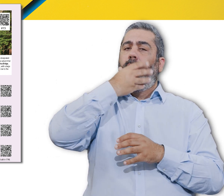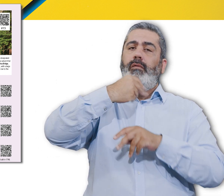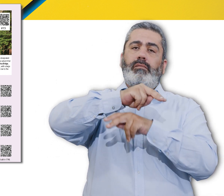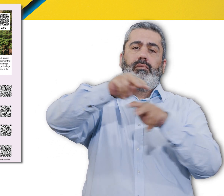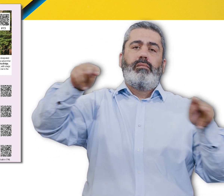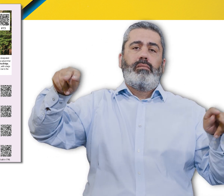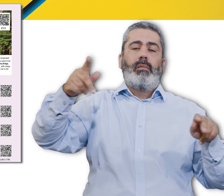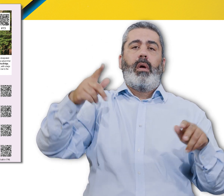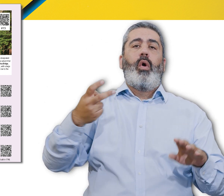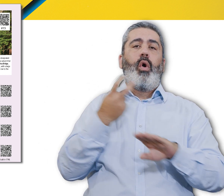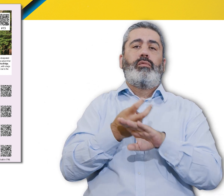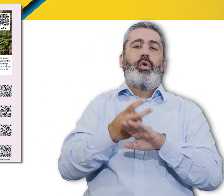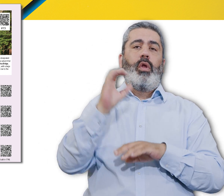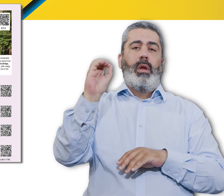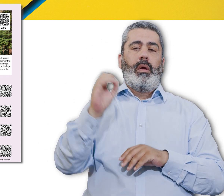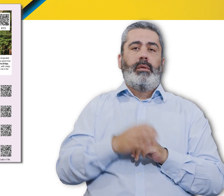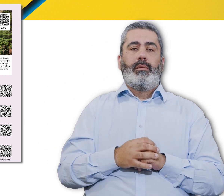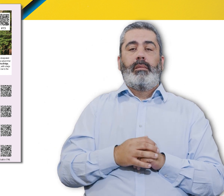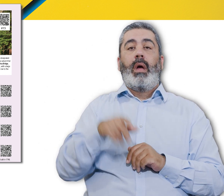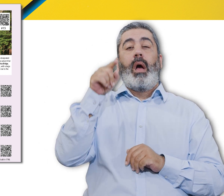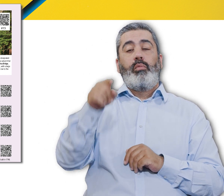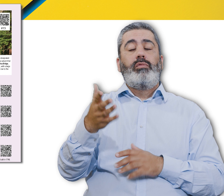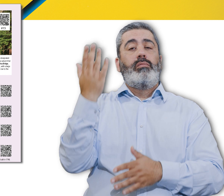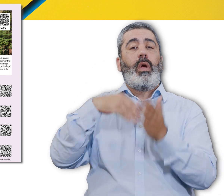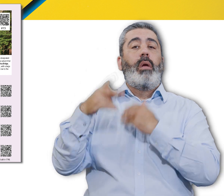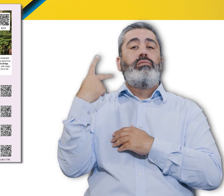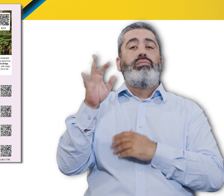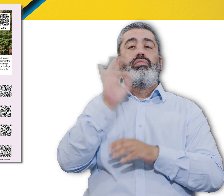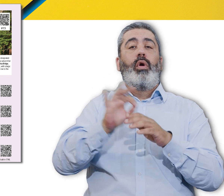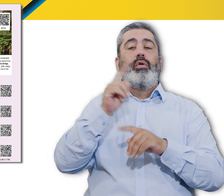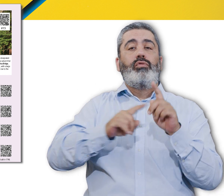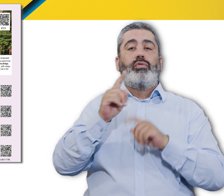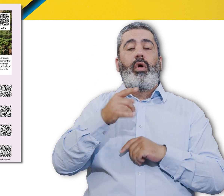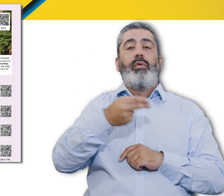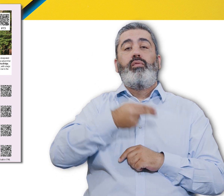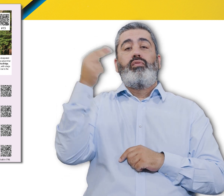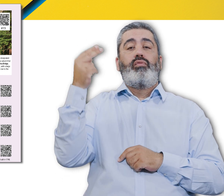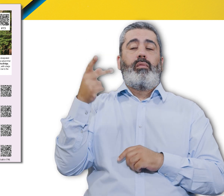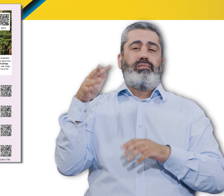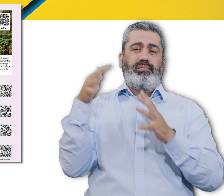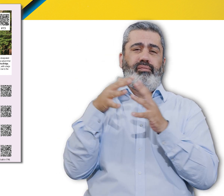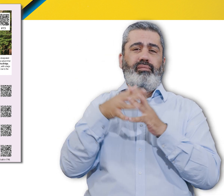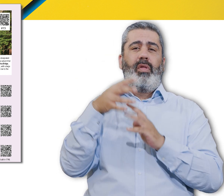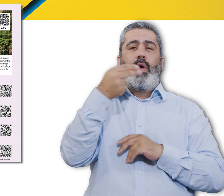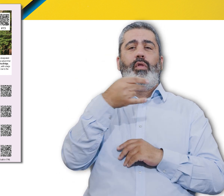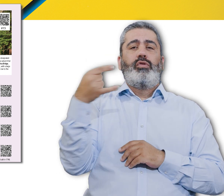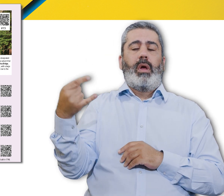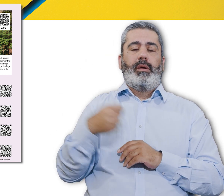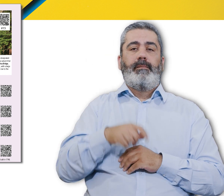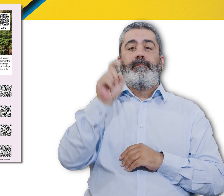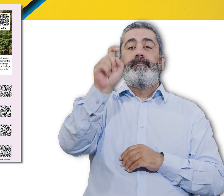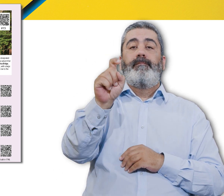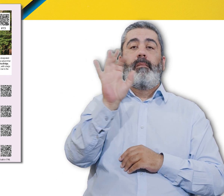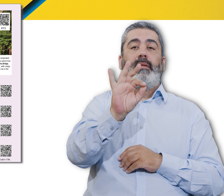built at an altitude of 900 m with a wonderful view of Mount Olympias. The well-known chieftain Theodorus Zeukas came from